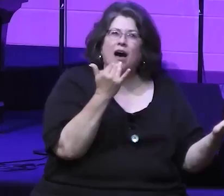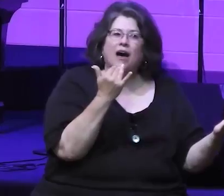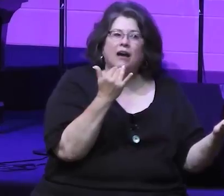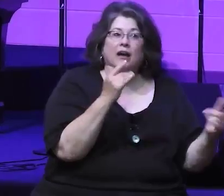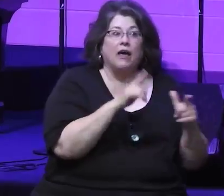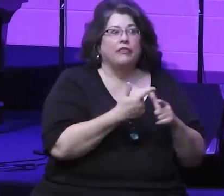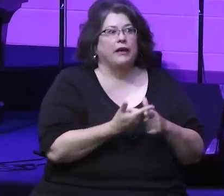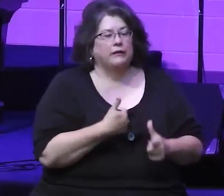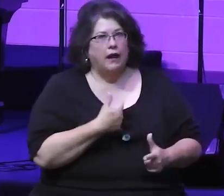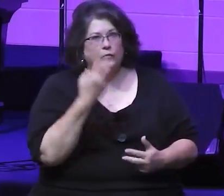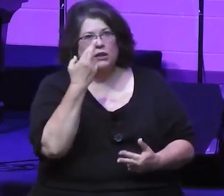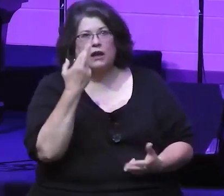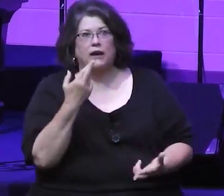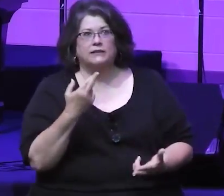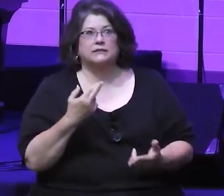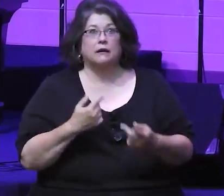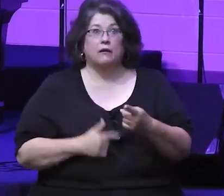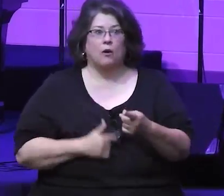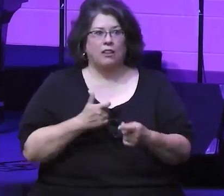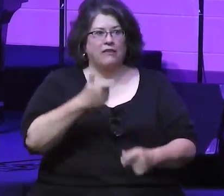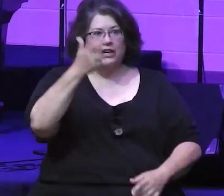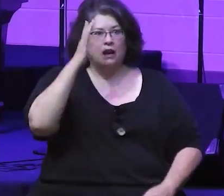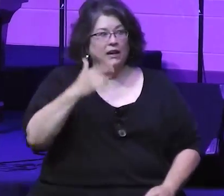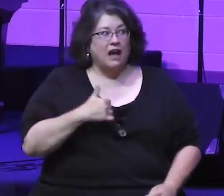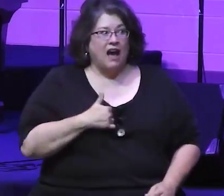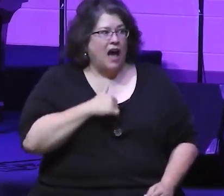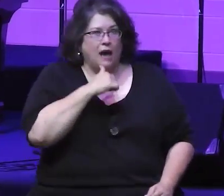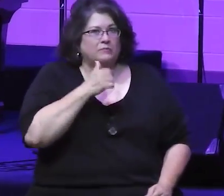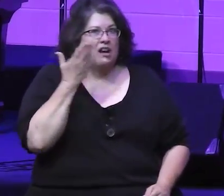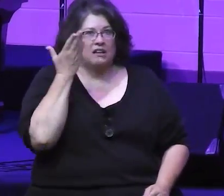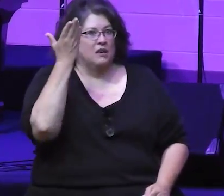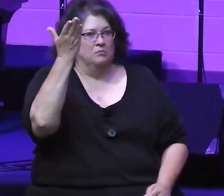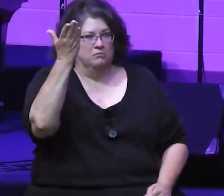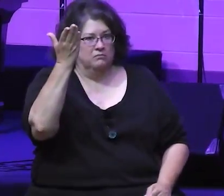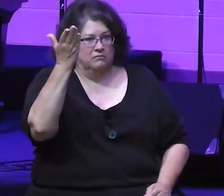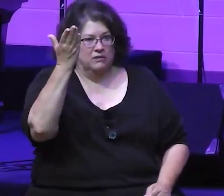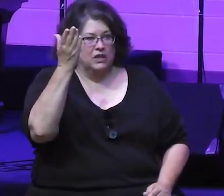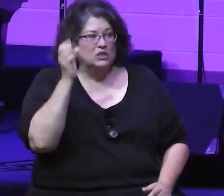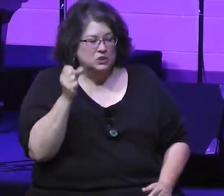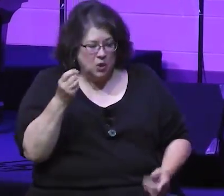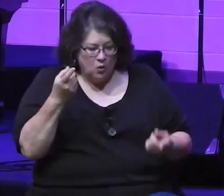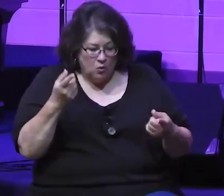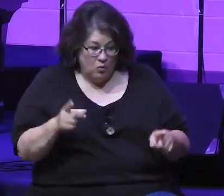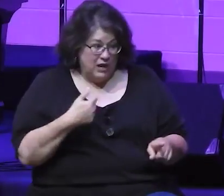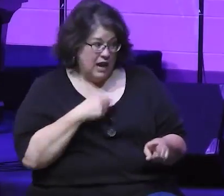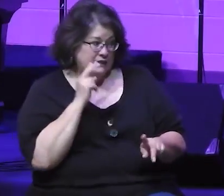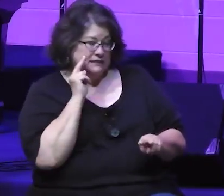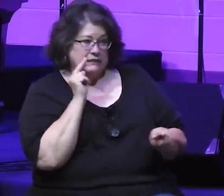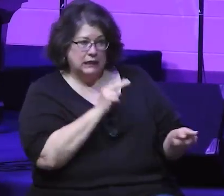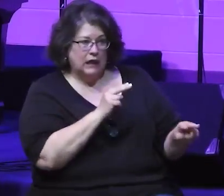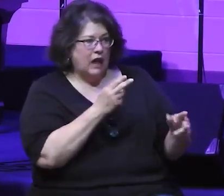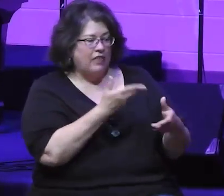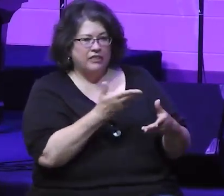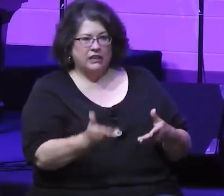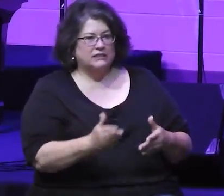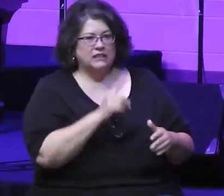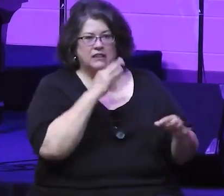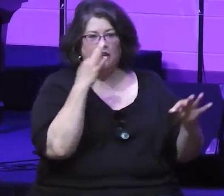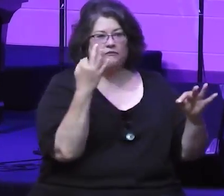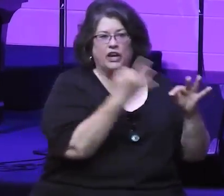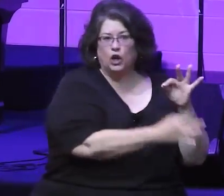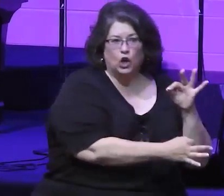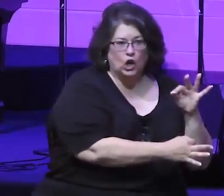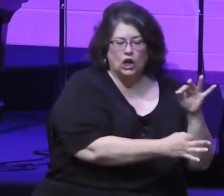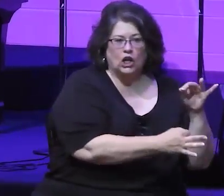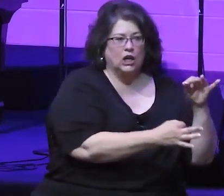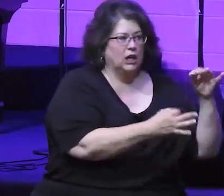And therefore, when I see situations of disequality in the world, it's not that I am uninvolved in them at all, but when I